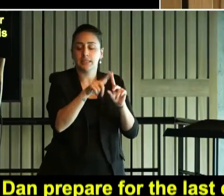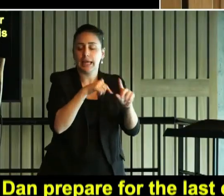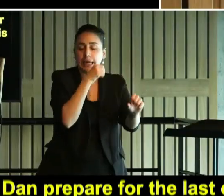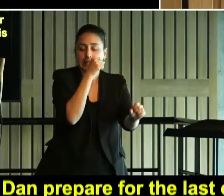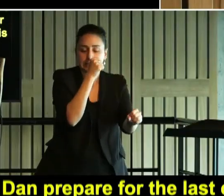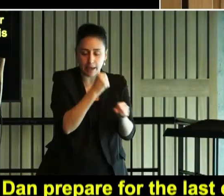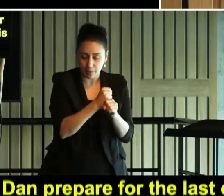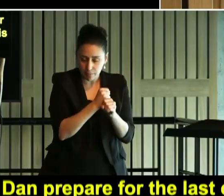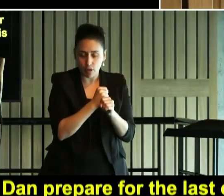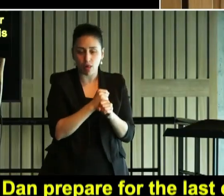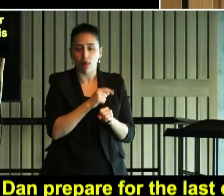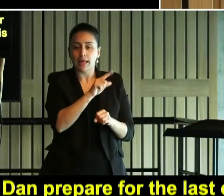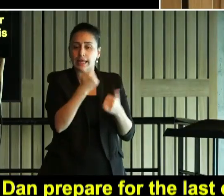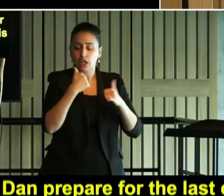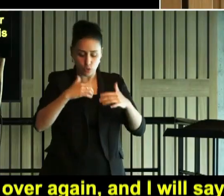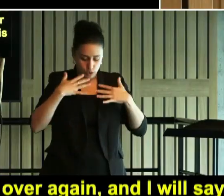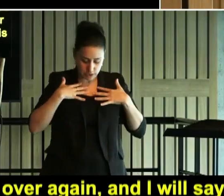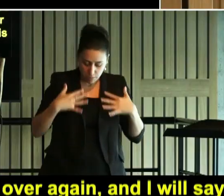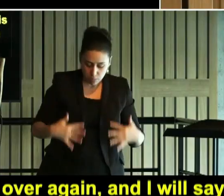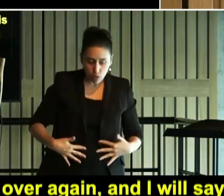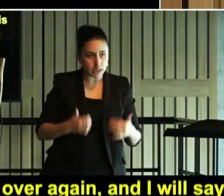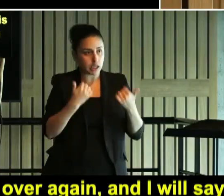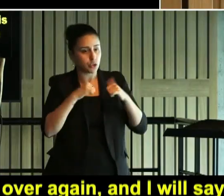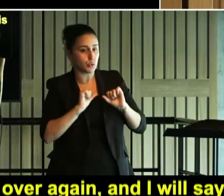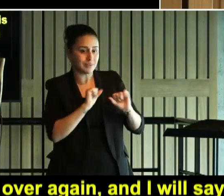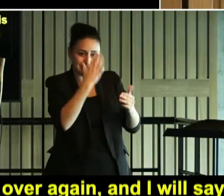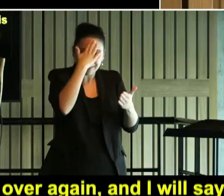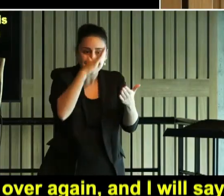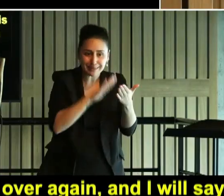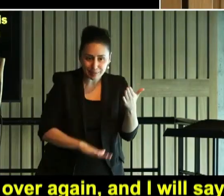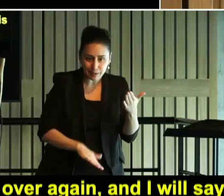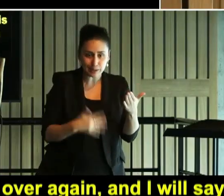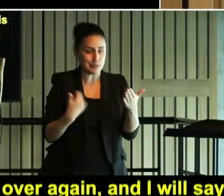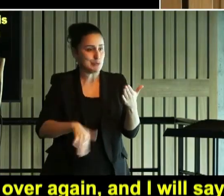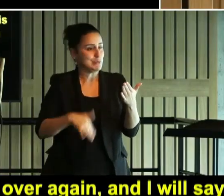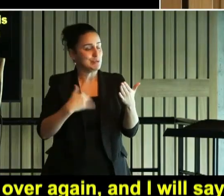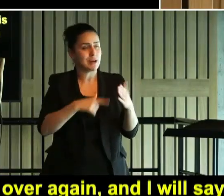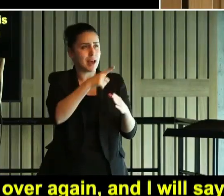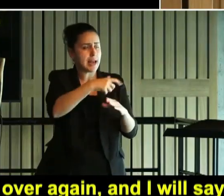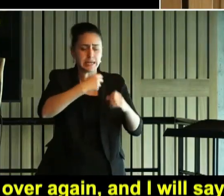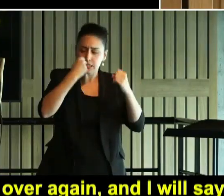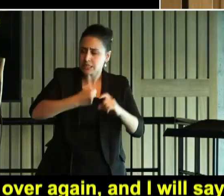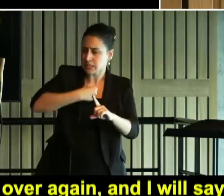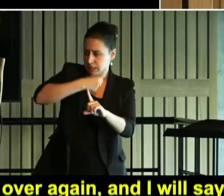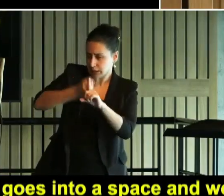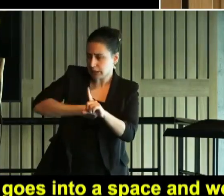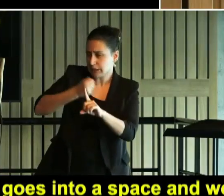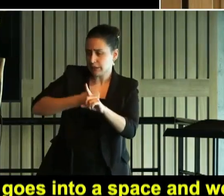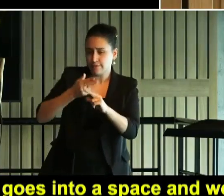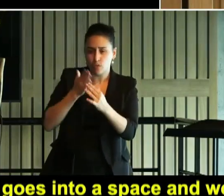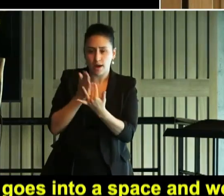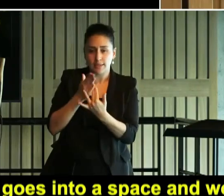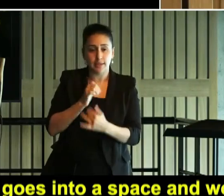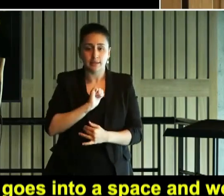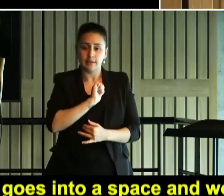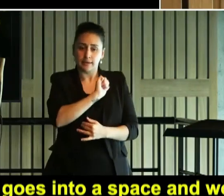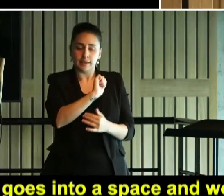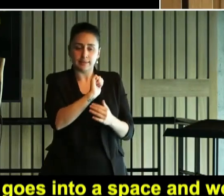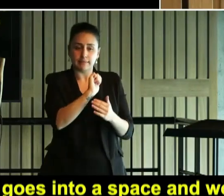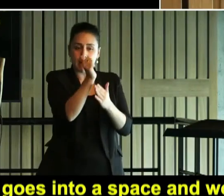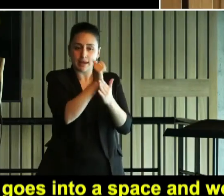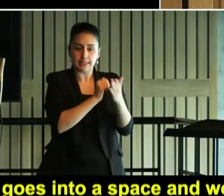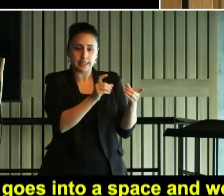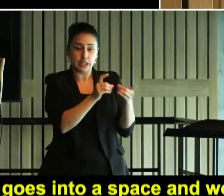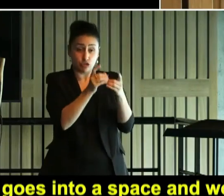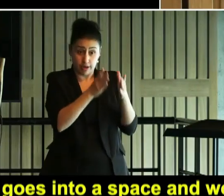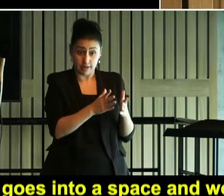works from his body and his experience and really advocates for access. He and Raquel, who was the artistic director of Kanduko